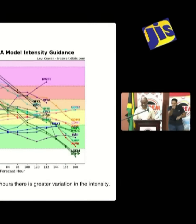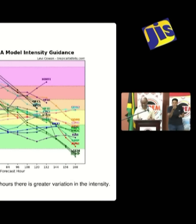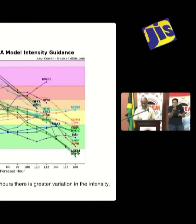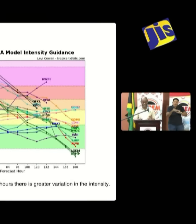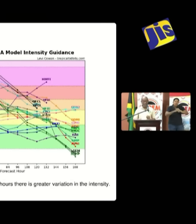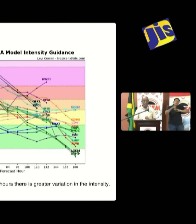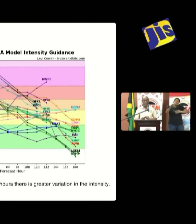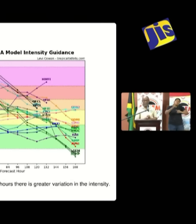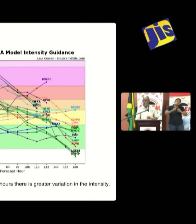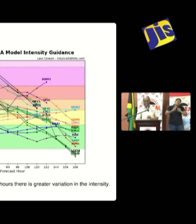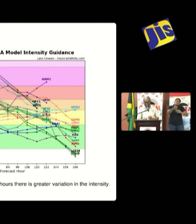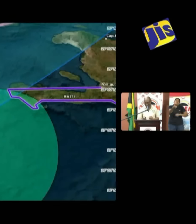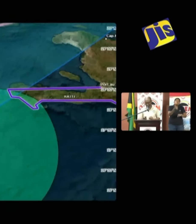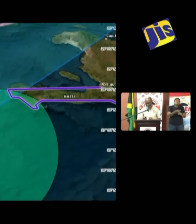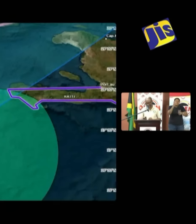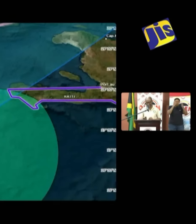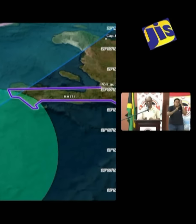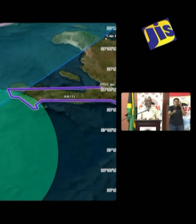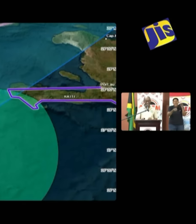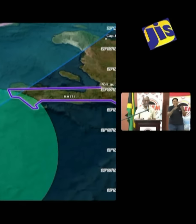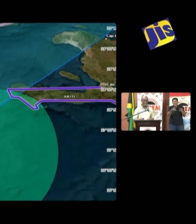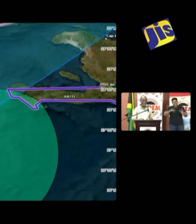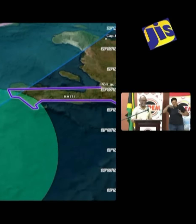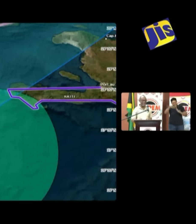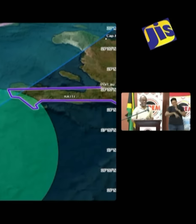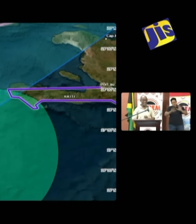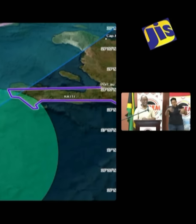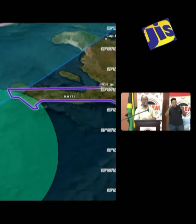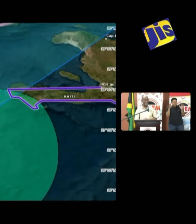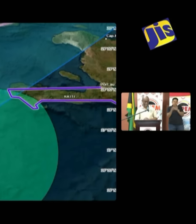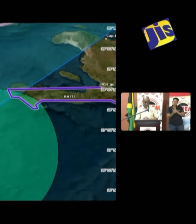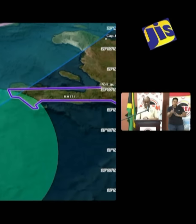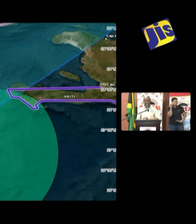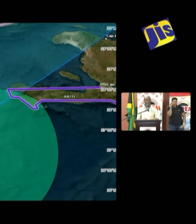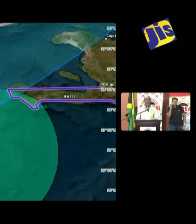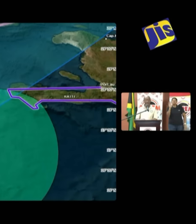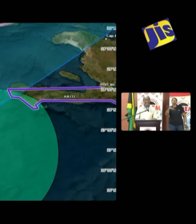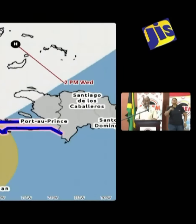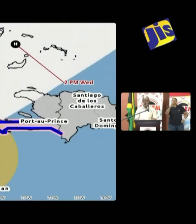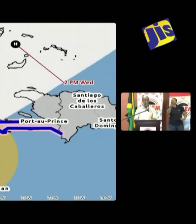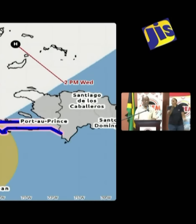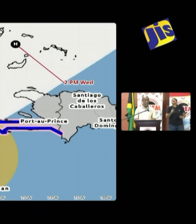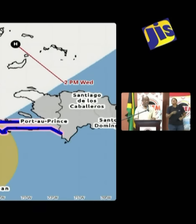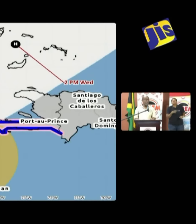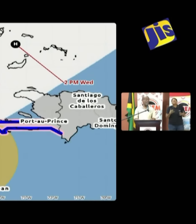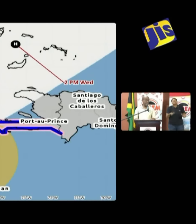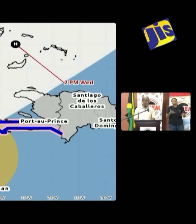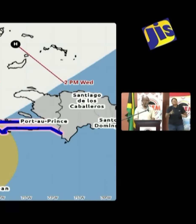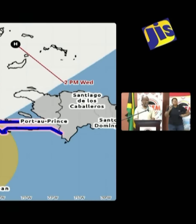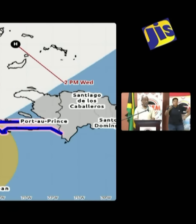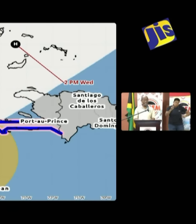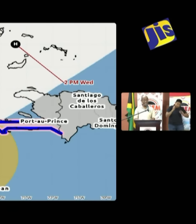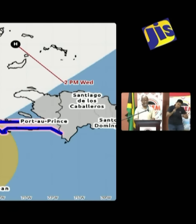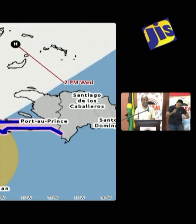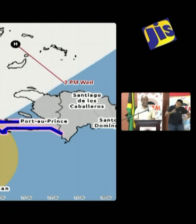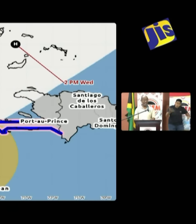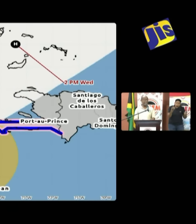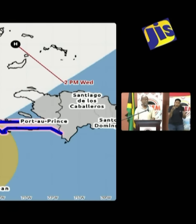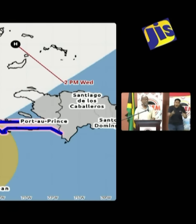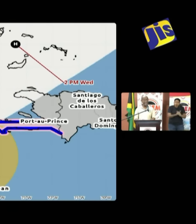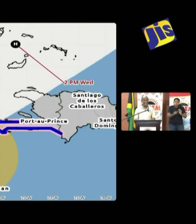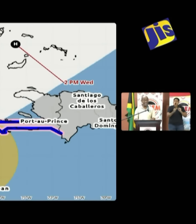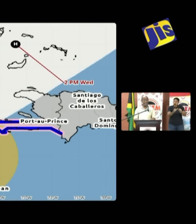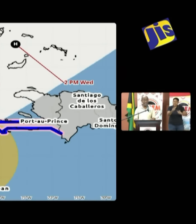of projections, but I won't go into any more detail with these pictures, just to tell you that we need to continue to monitor what is